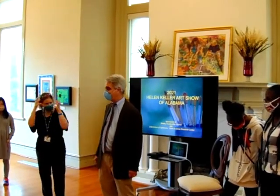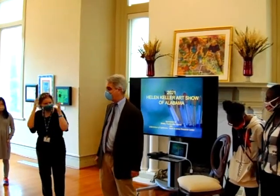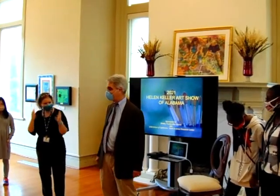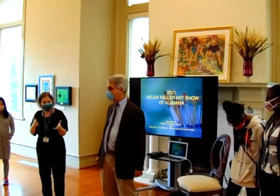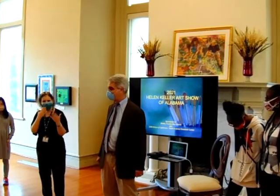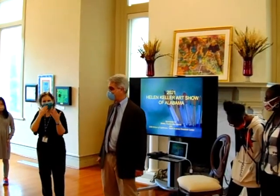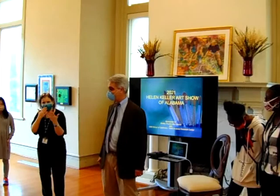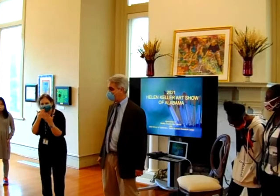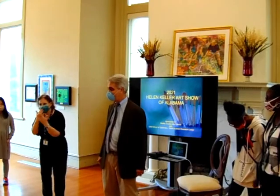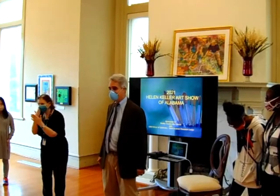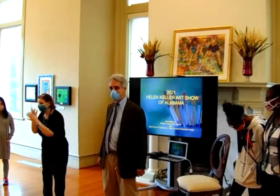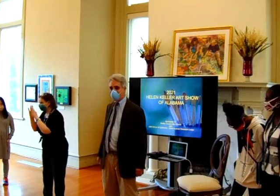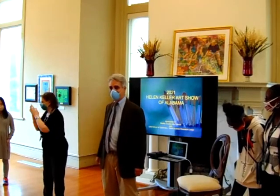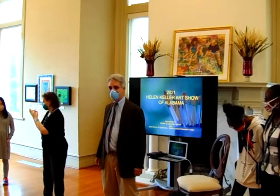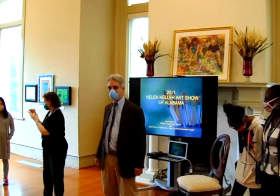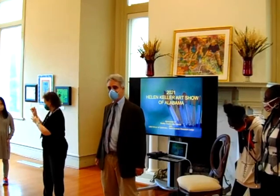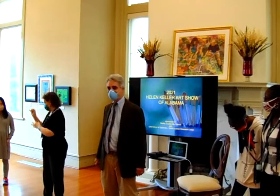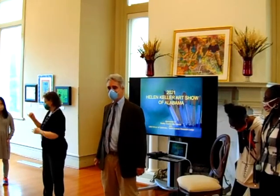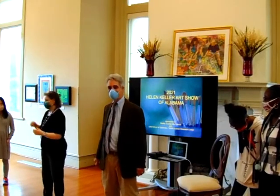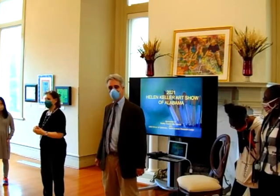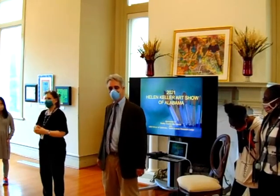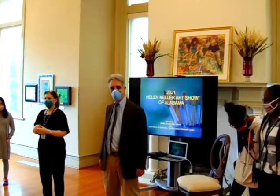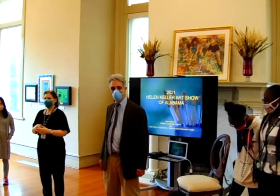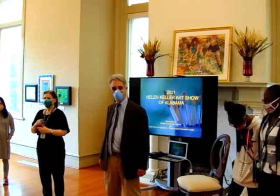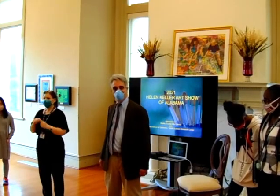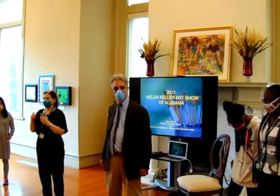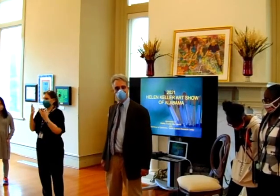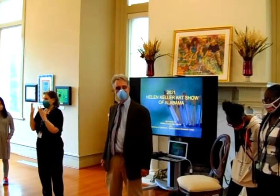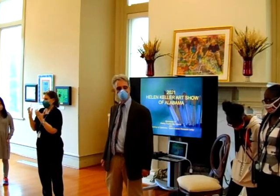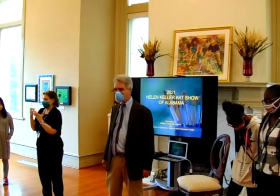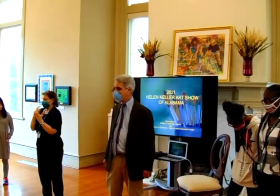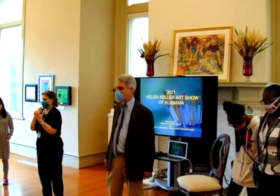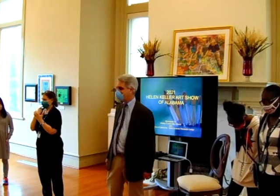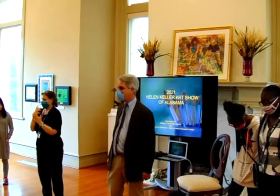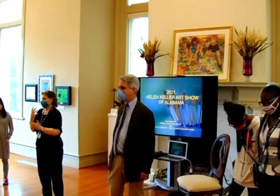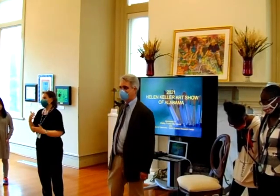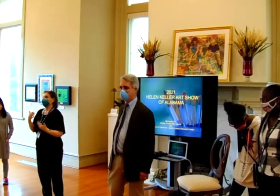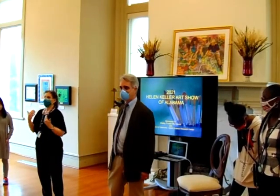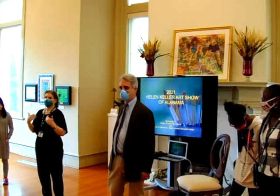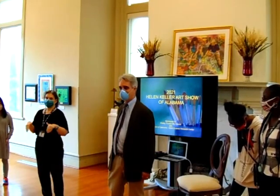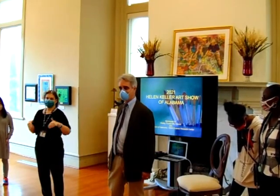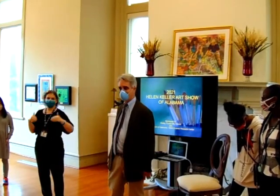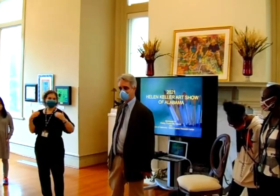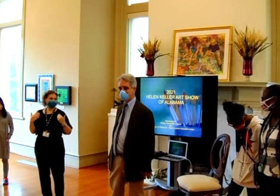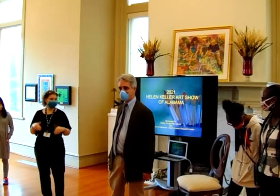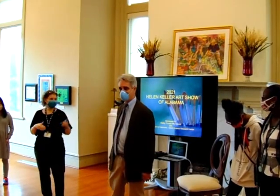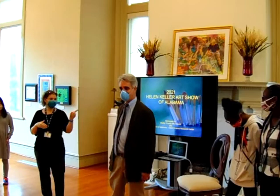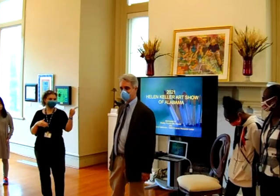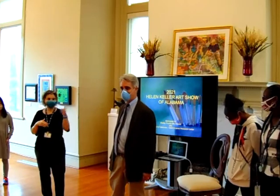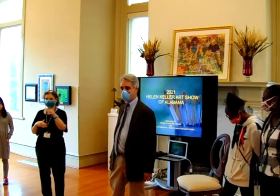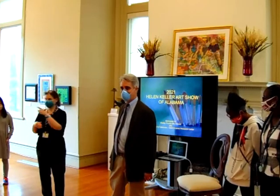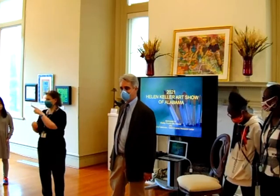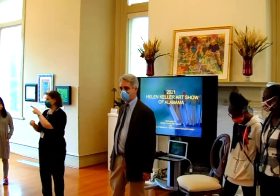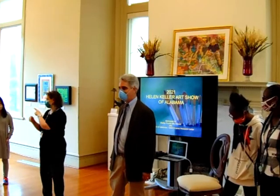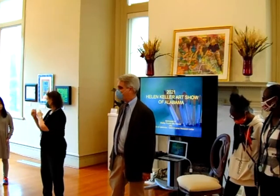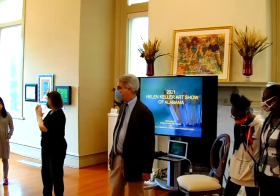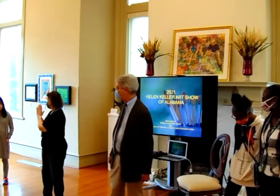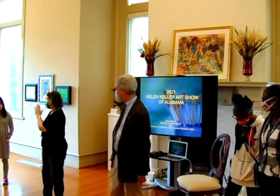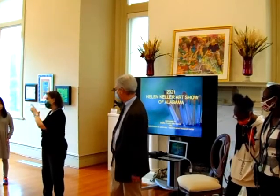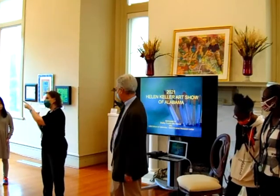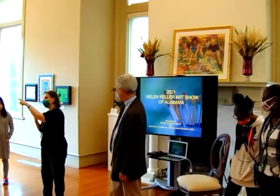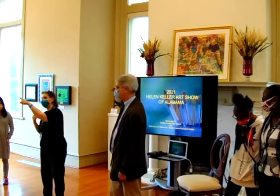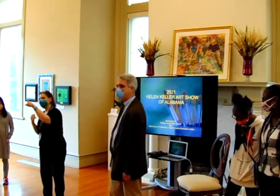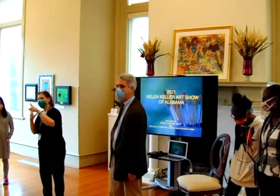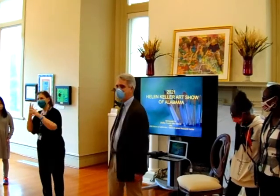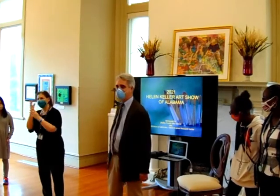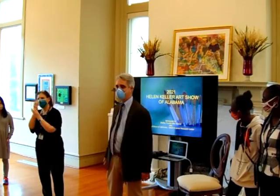all of you as well. But I just want to say how beautiful this artwork is and how